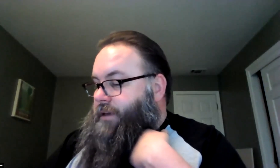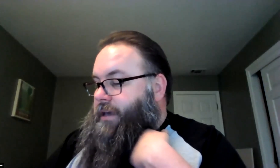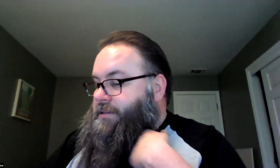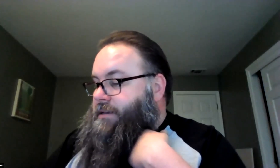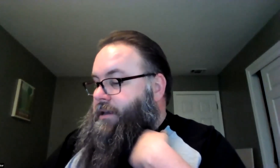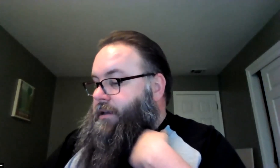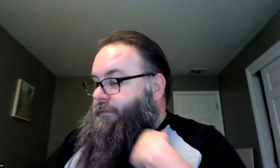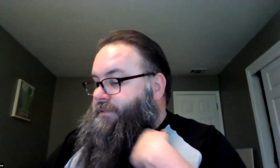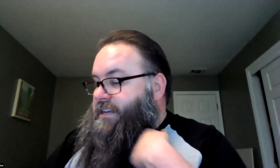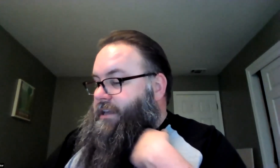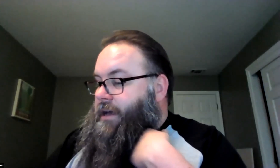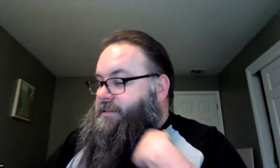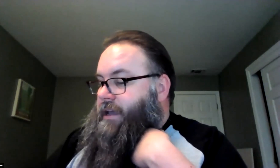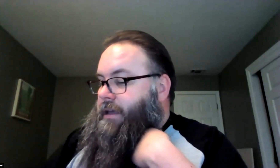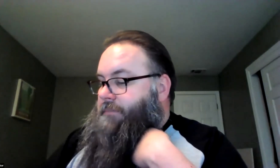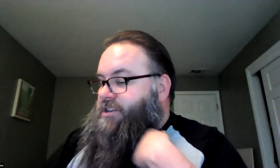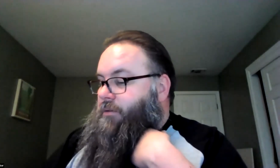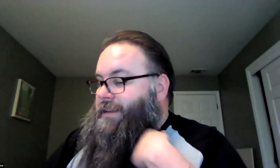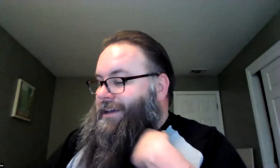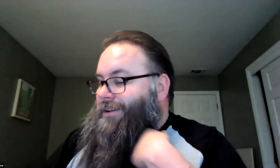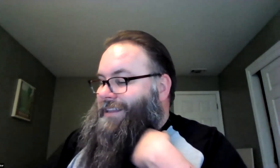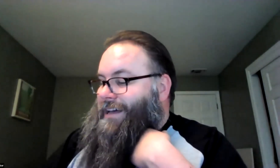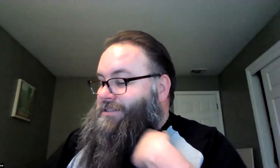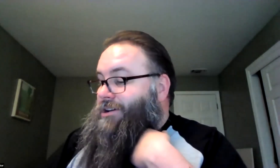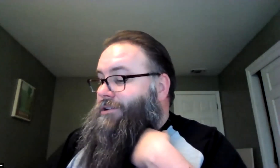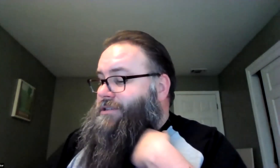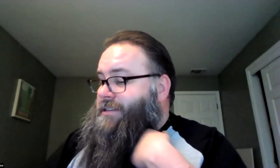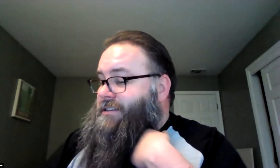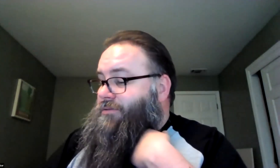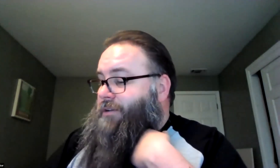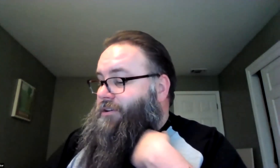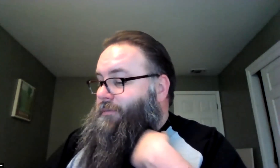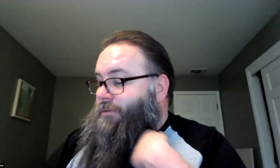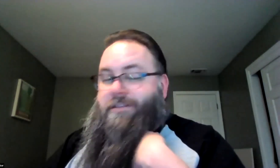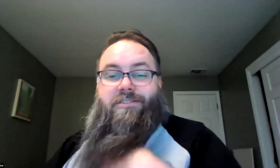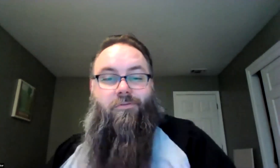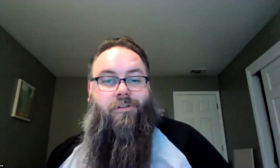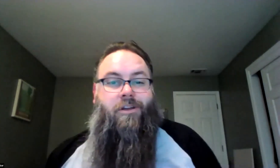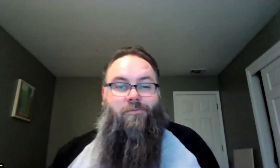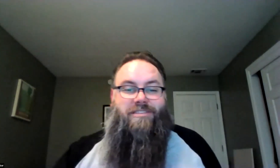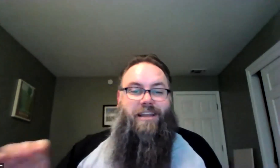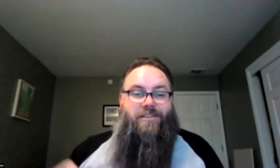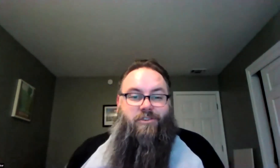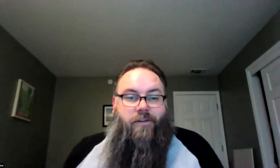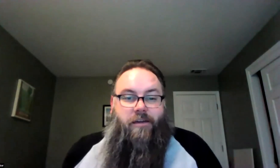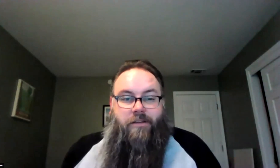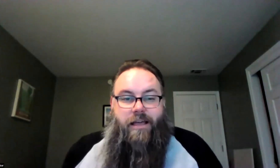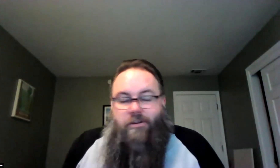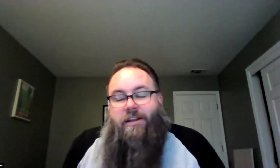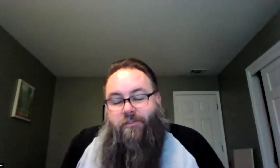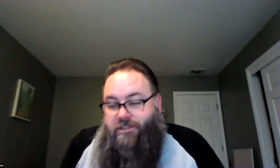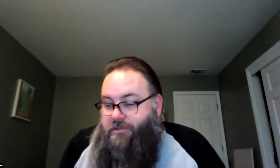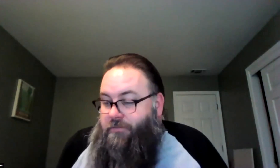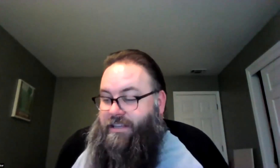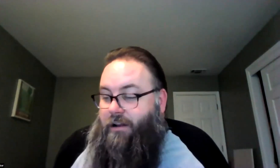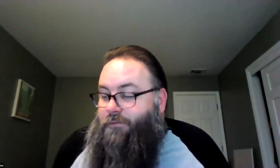DSP surveys from DDS, and I'm just going to write down $8,000 because that's a great way to remember it. So we'll send out a survey about that, or